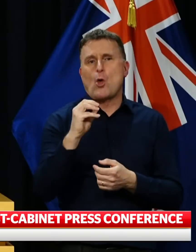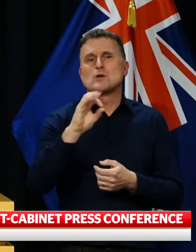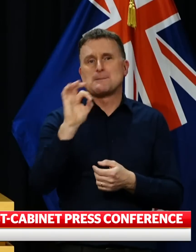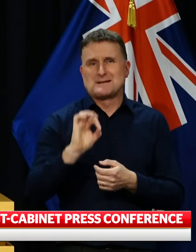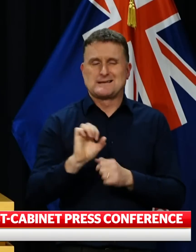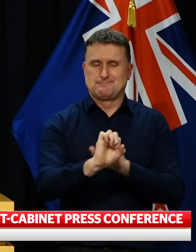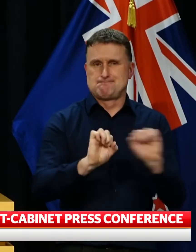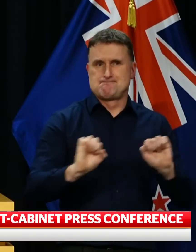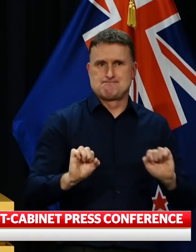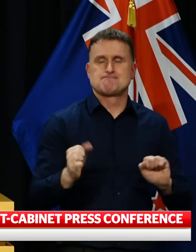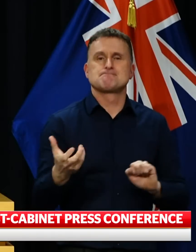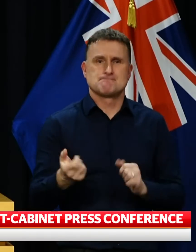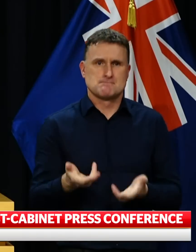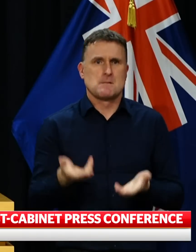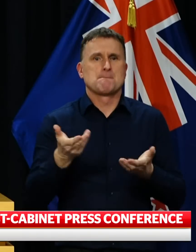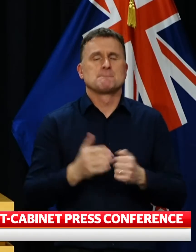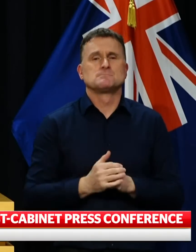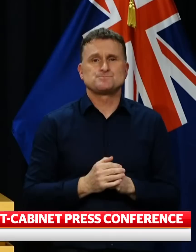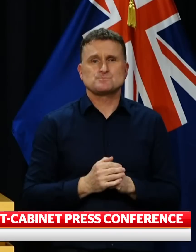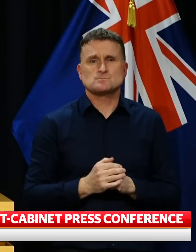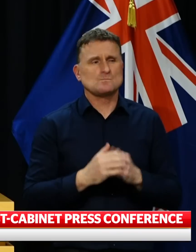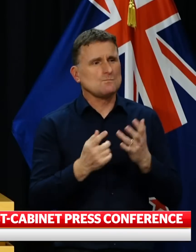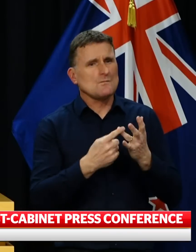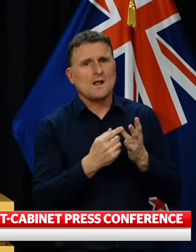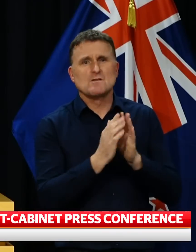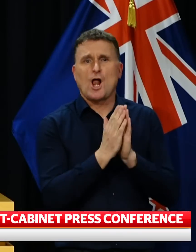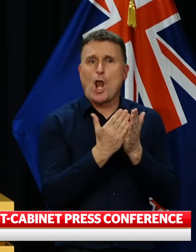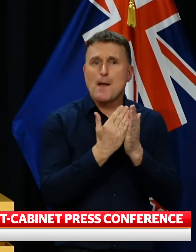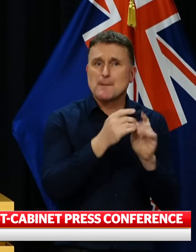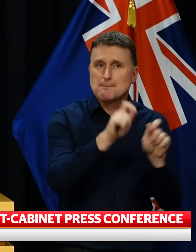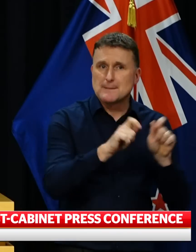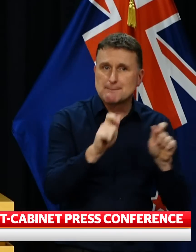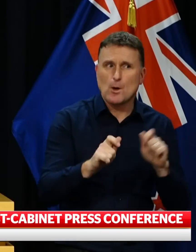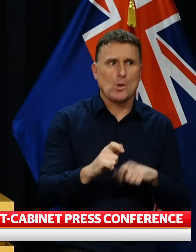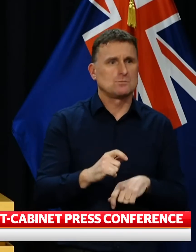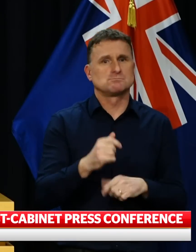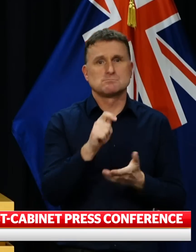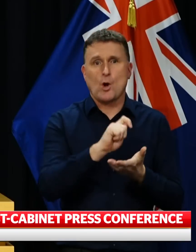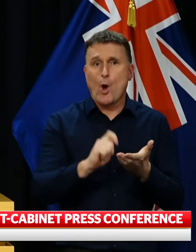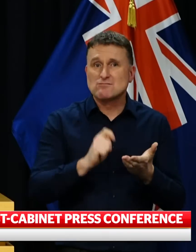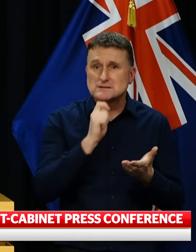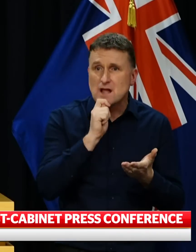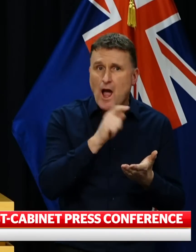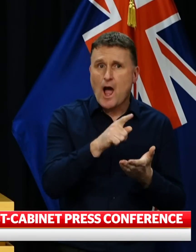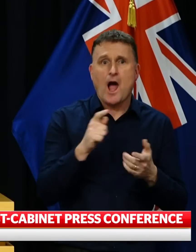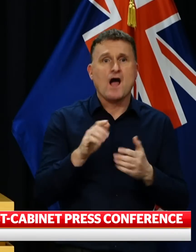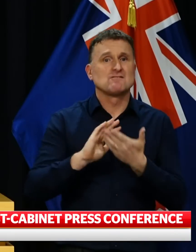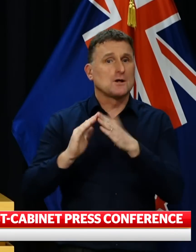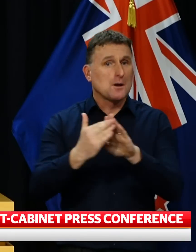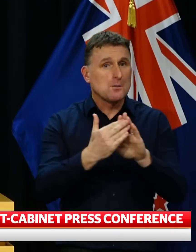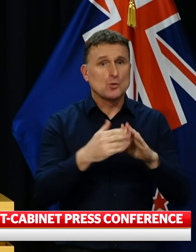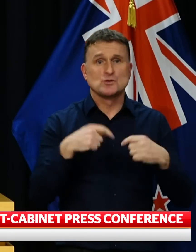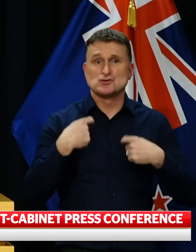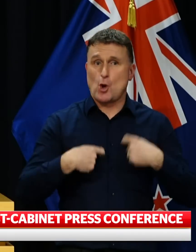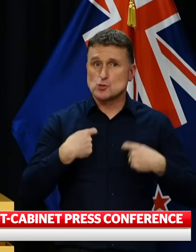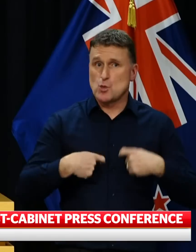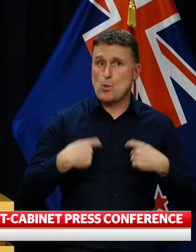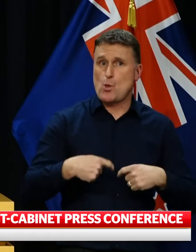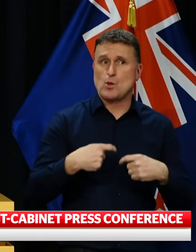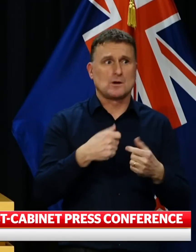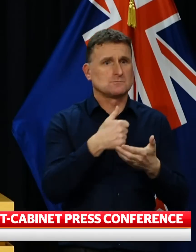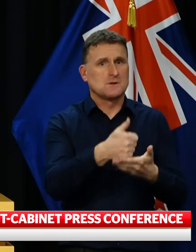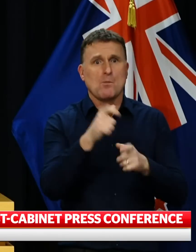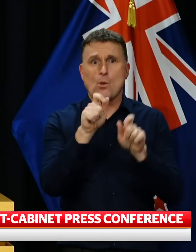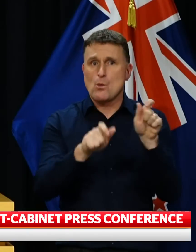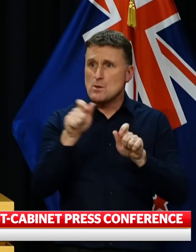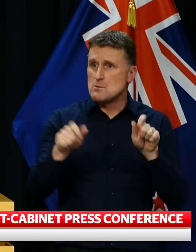30%. Others included librarians, clerical staff, community and social workers, and other support workers.